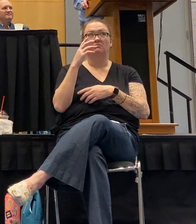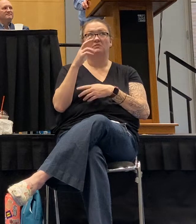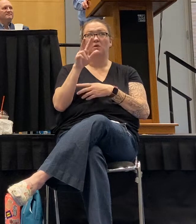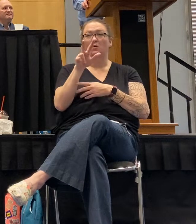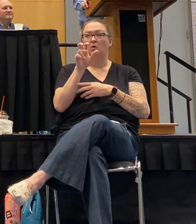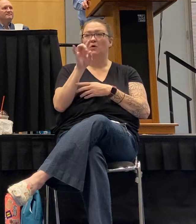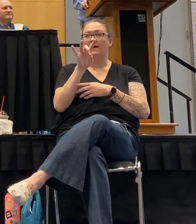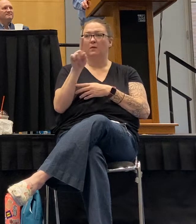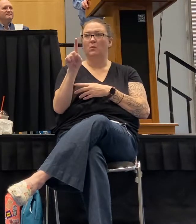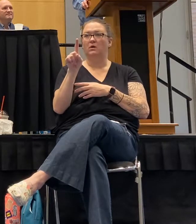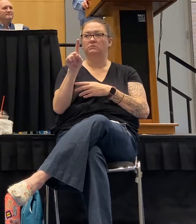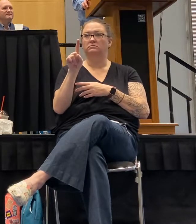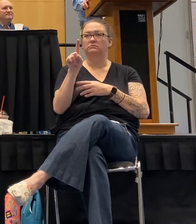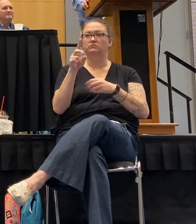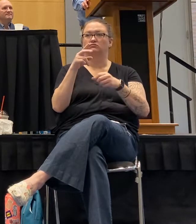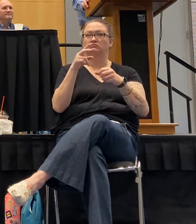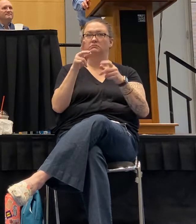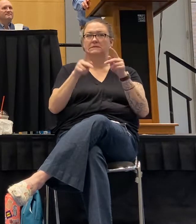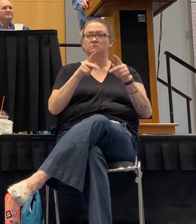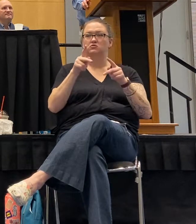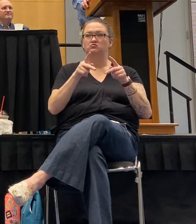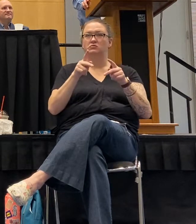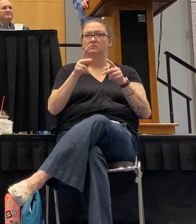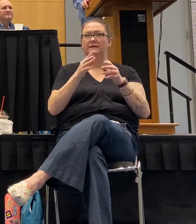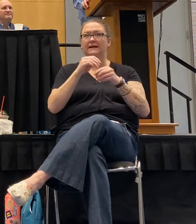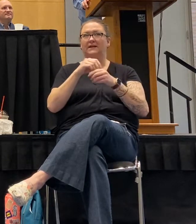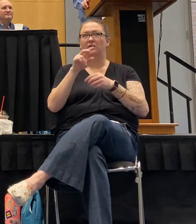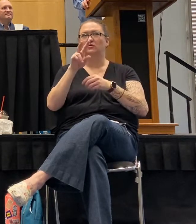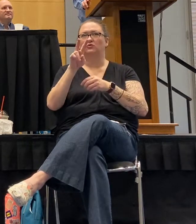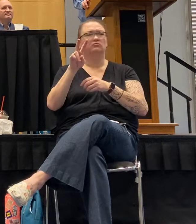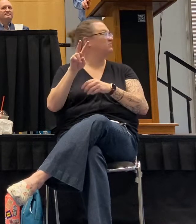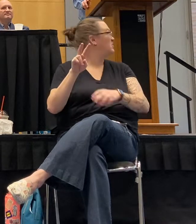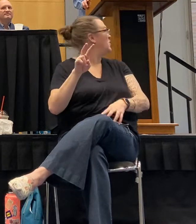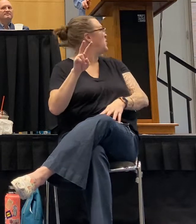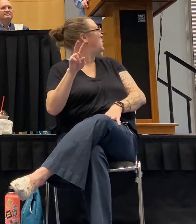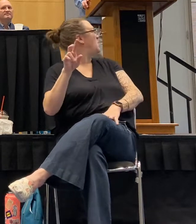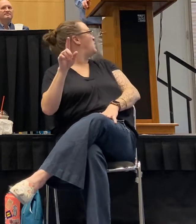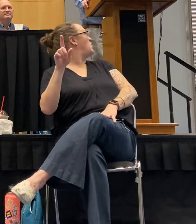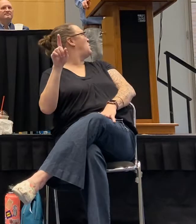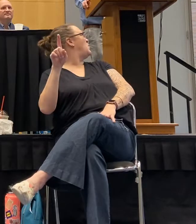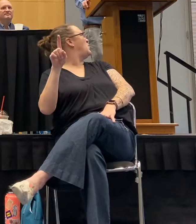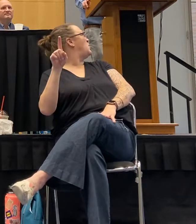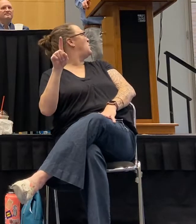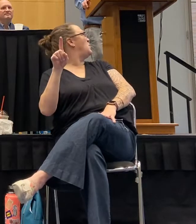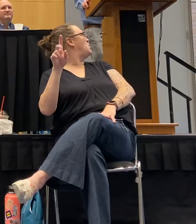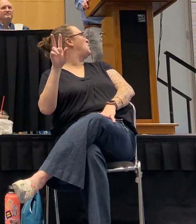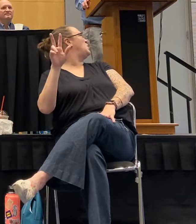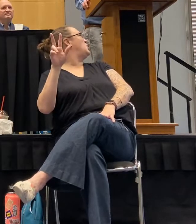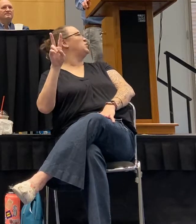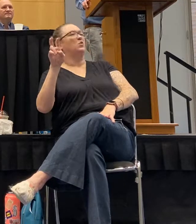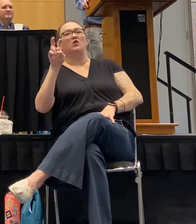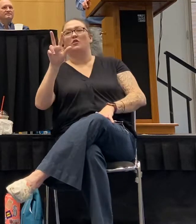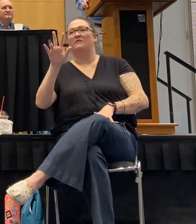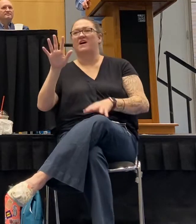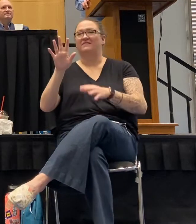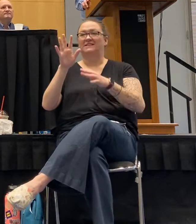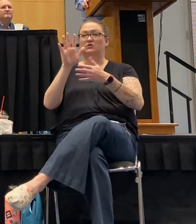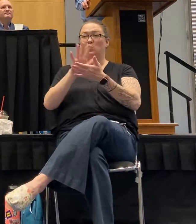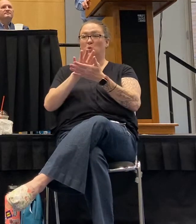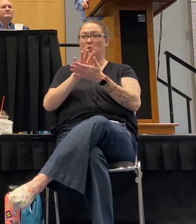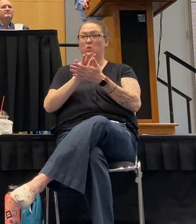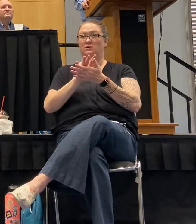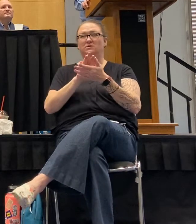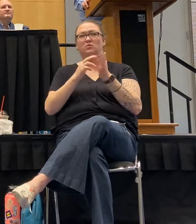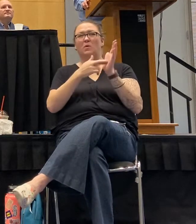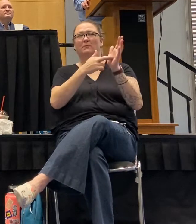381 participants across 235 institutions, representing essentially all positions working with